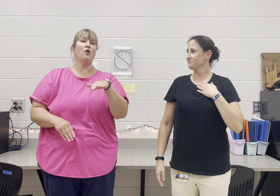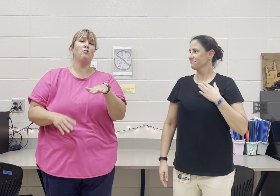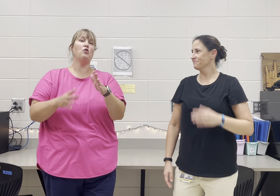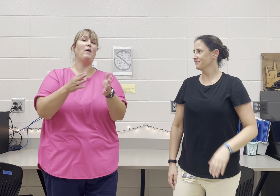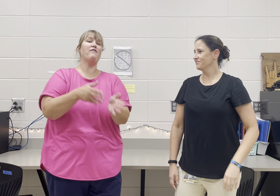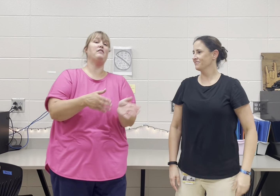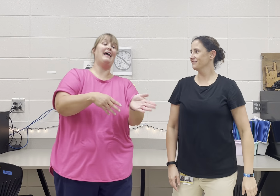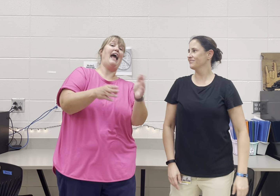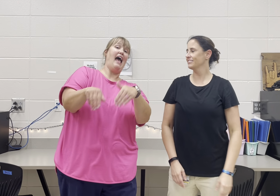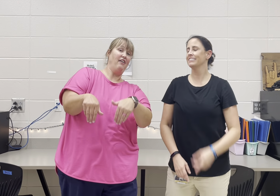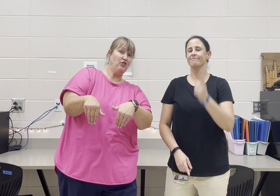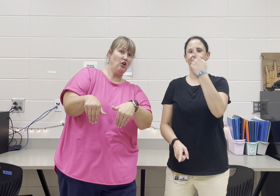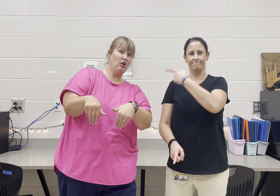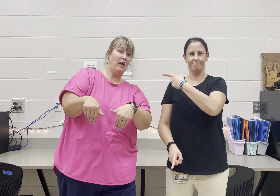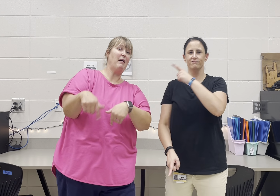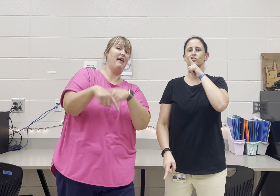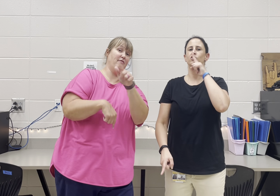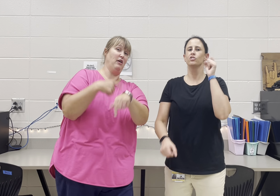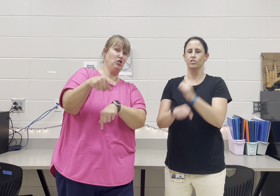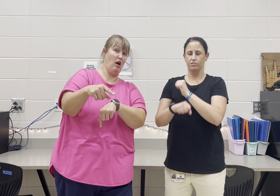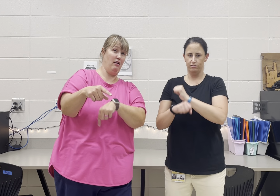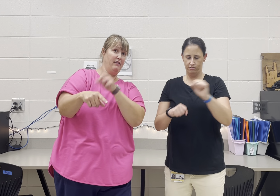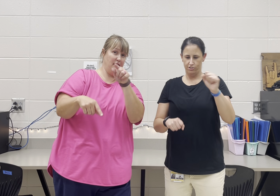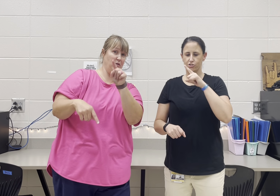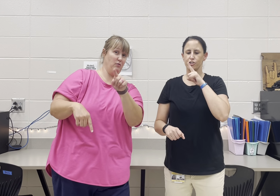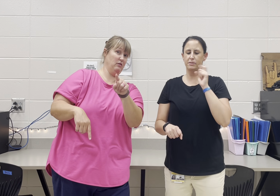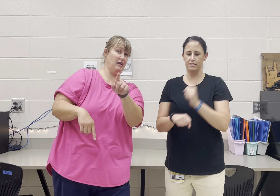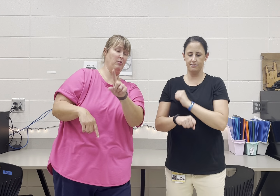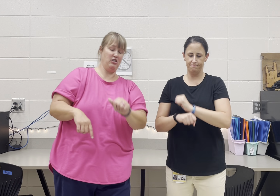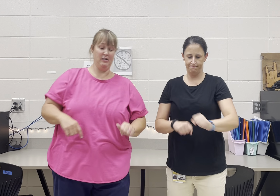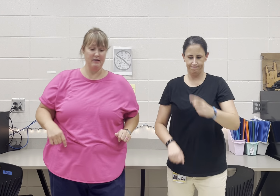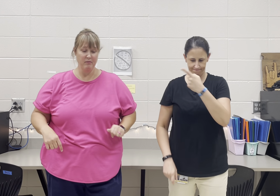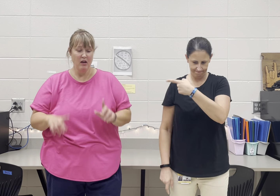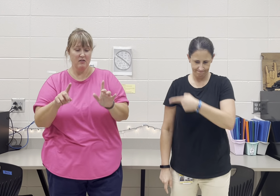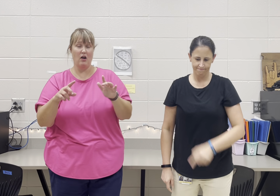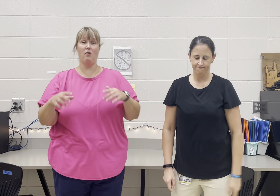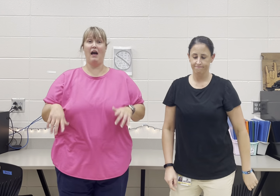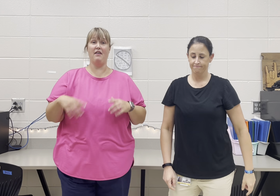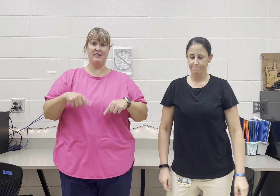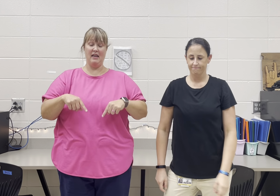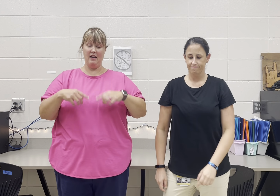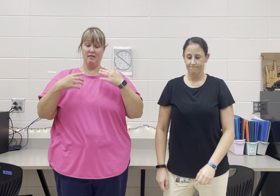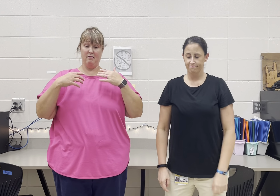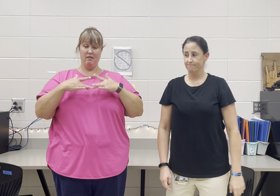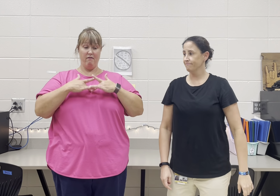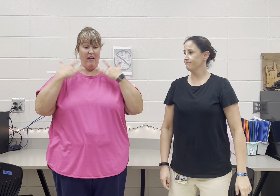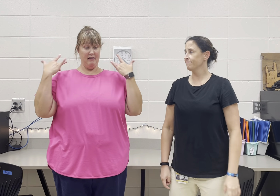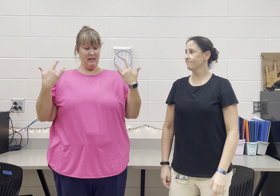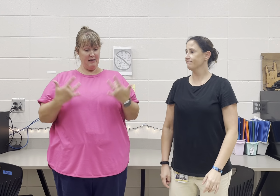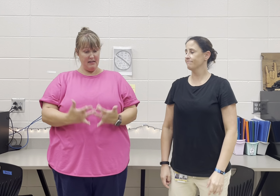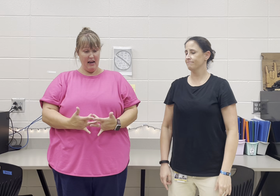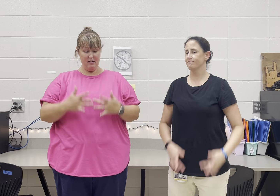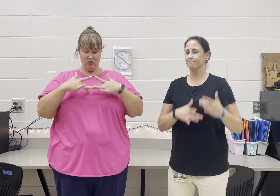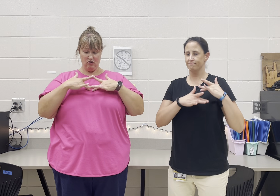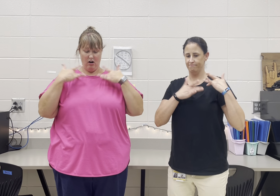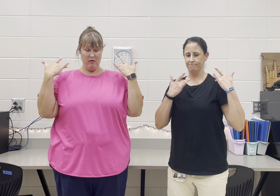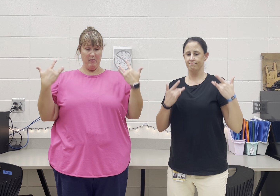you wait for the day after and buy the half price chocolate. That's what the Sure real is. celebration is. So I've seen Valentine's Day, just draw in a big